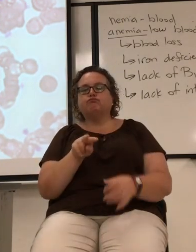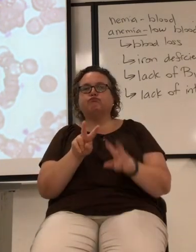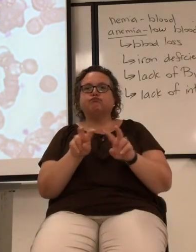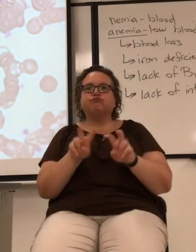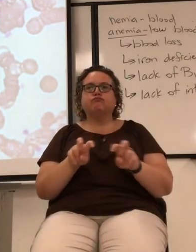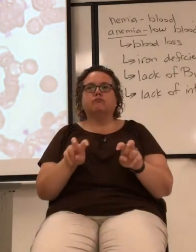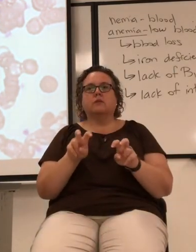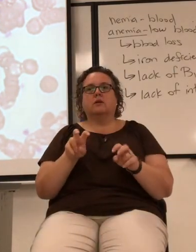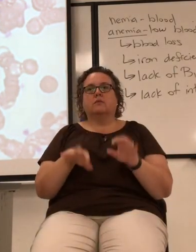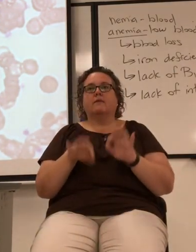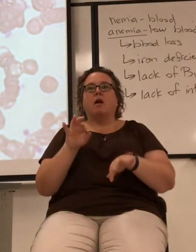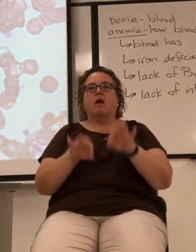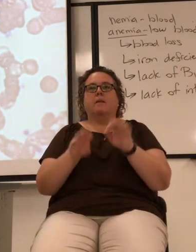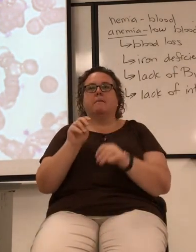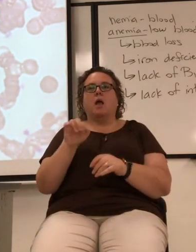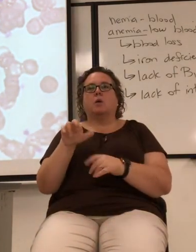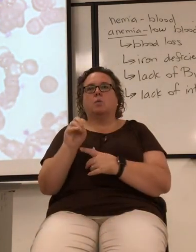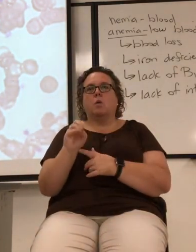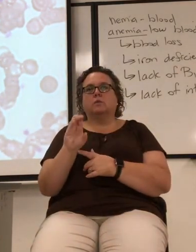Looking for the microcytes.